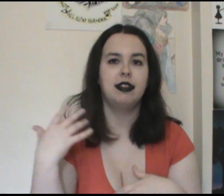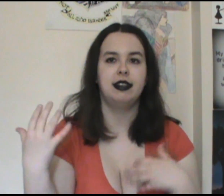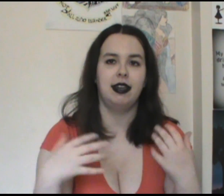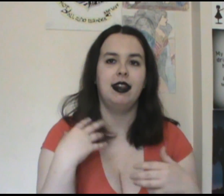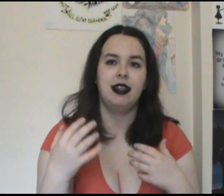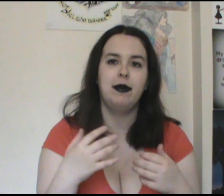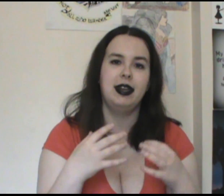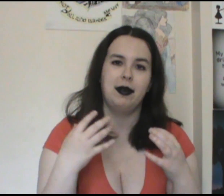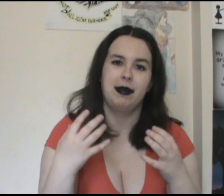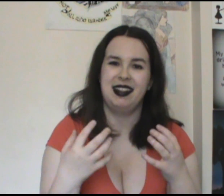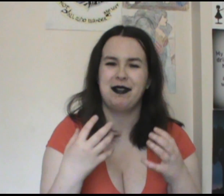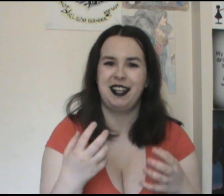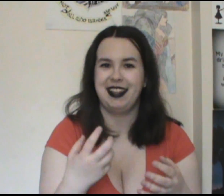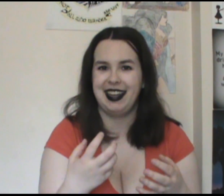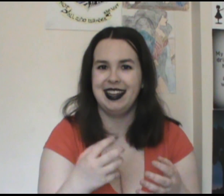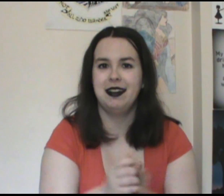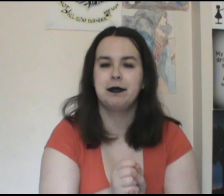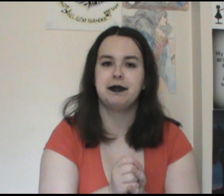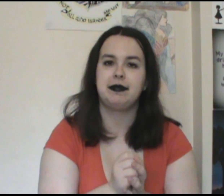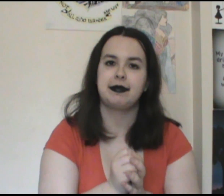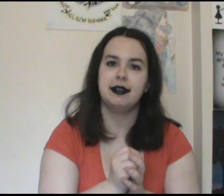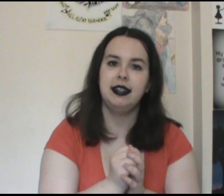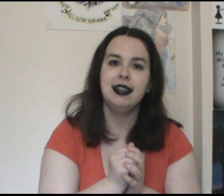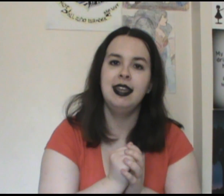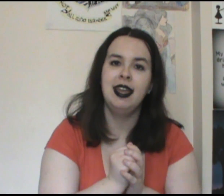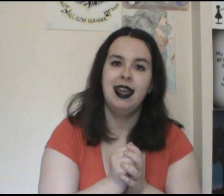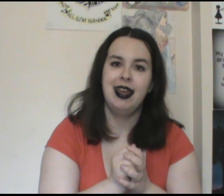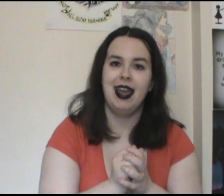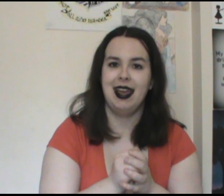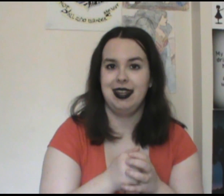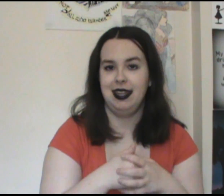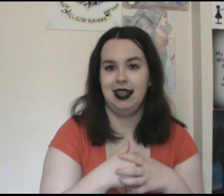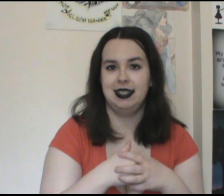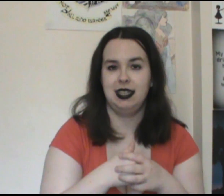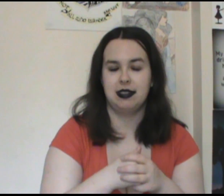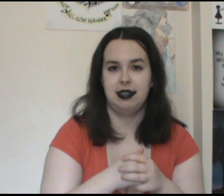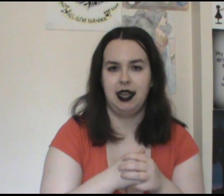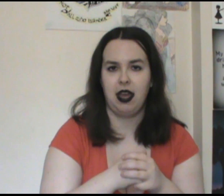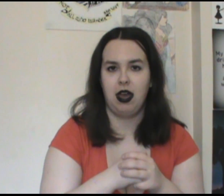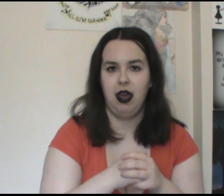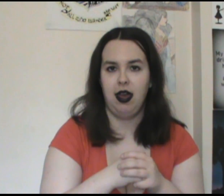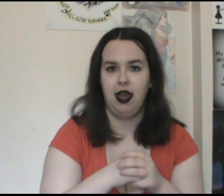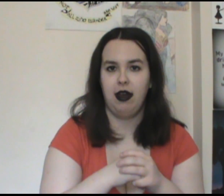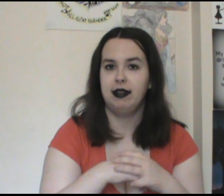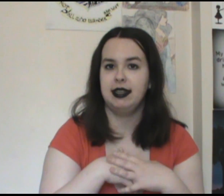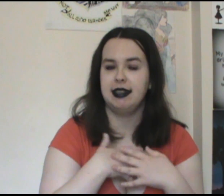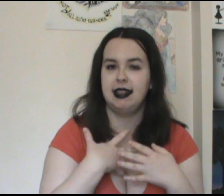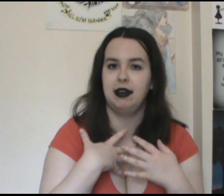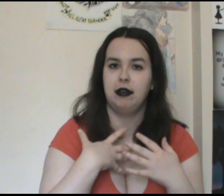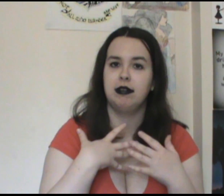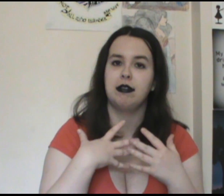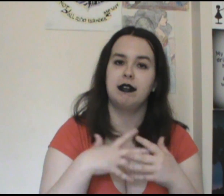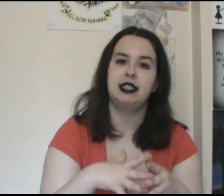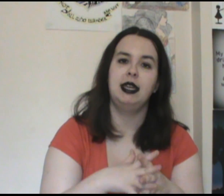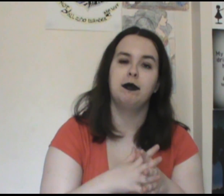they did it that way, and I really, really like it. And it is interesting how they did the whole sort of scheme